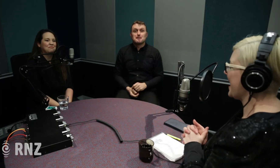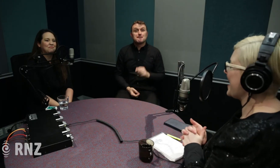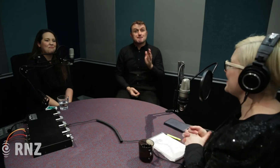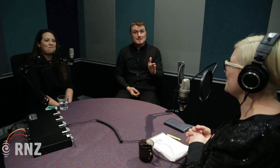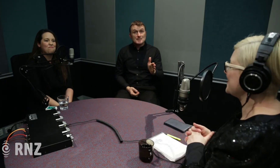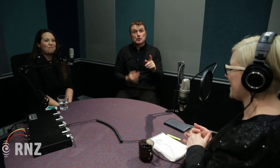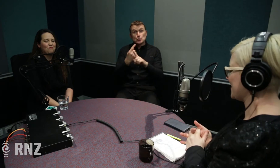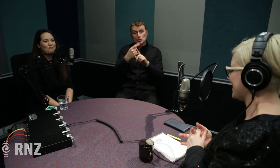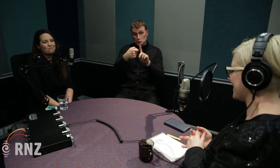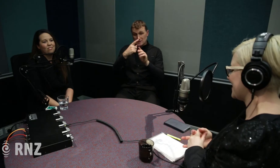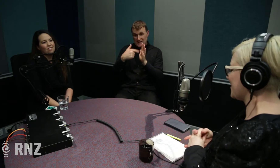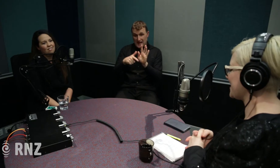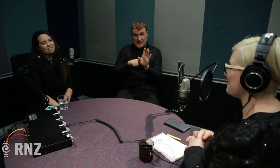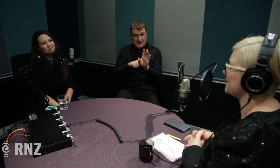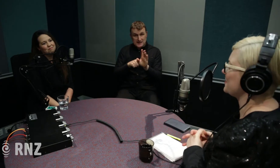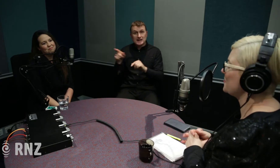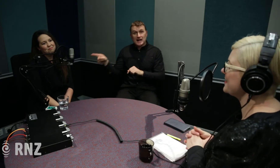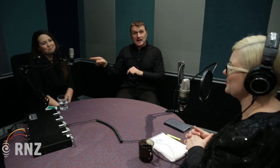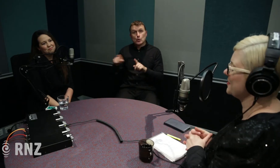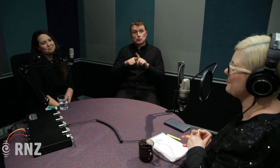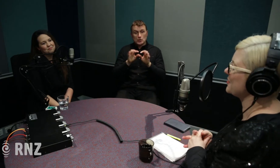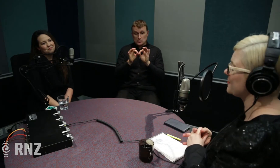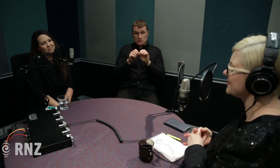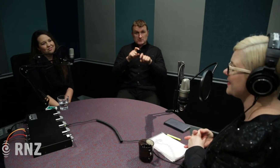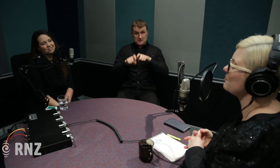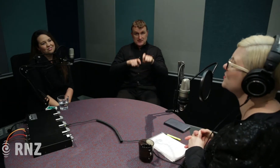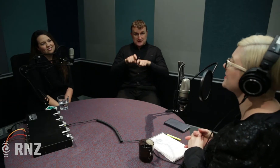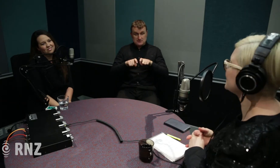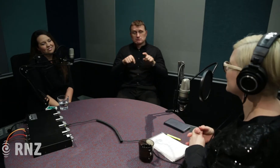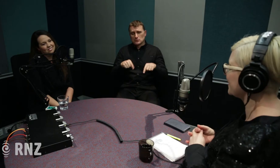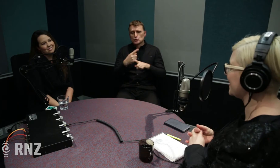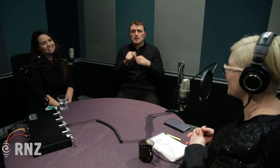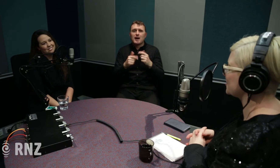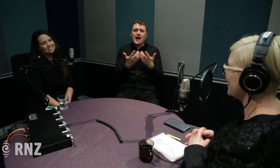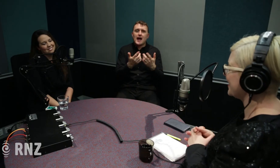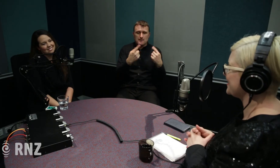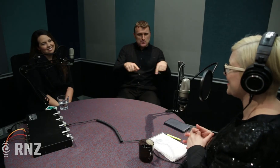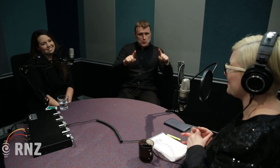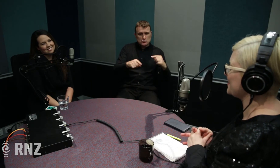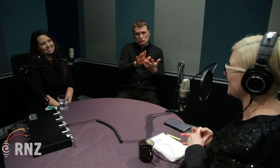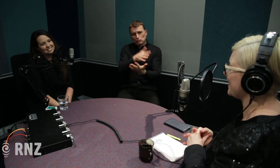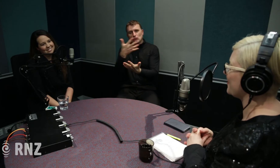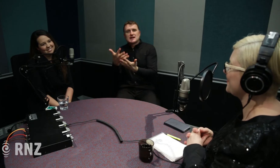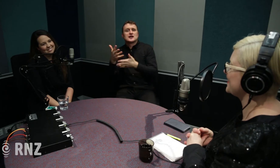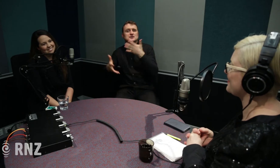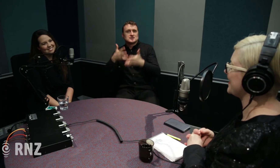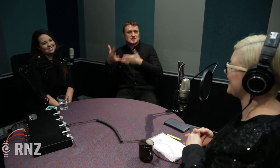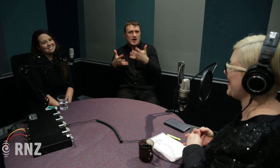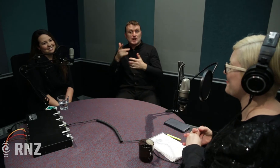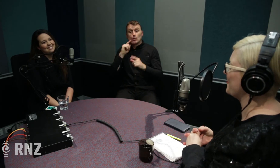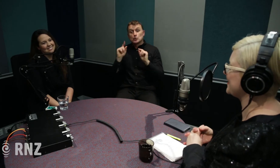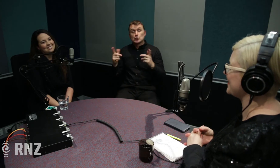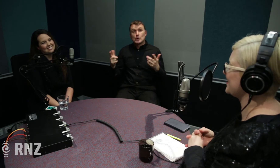Hodgins and also our translator Scott Hamilton. We are talking about translating music into sign language, and she's going to be doing that on the